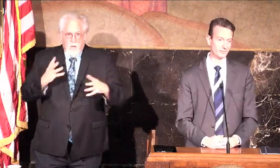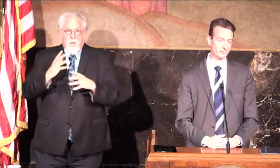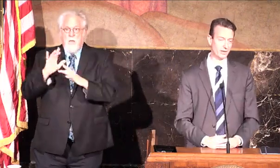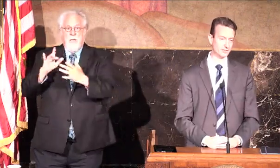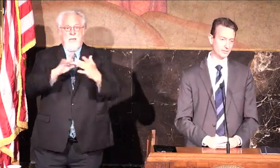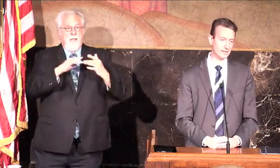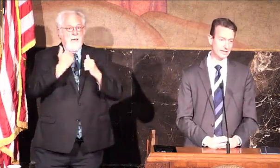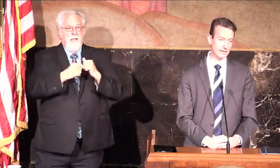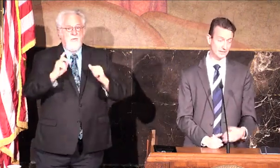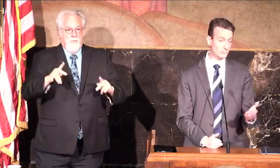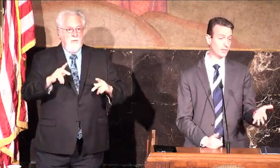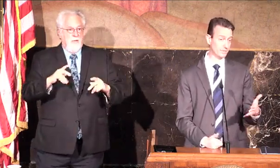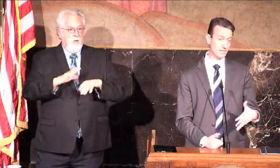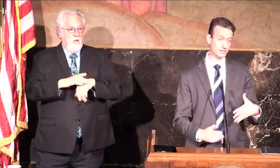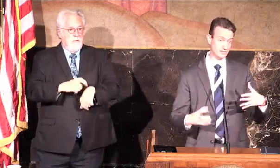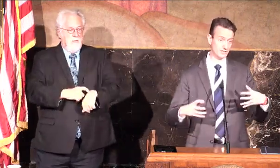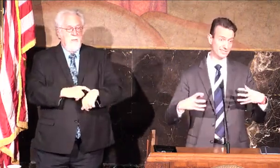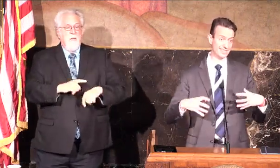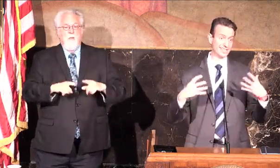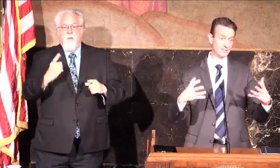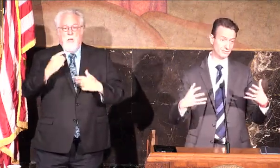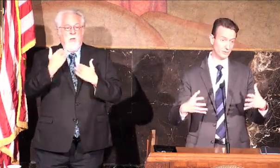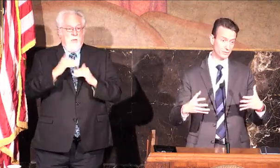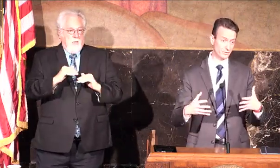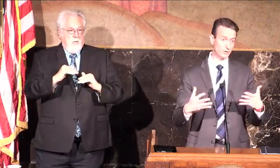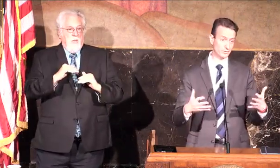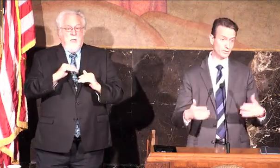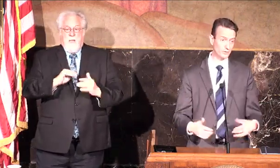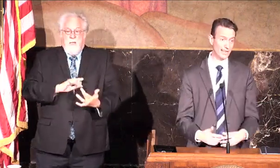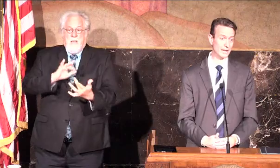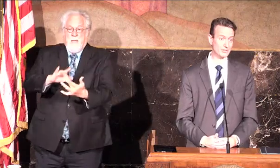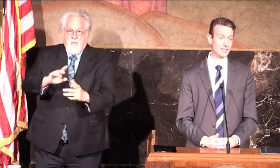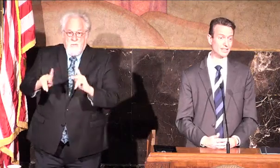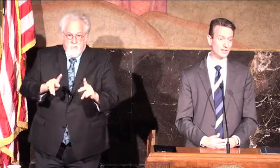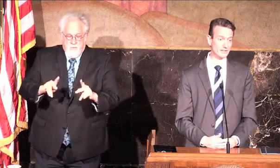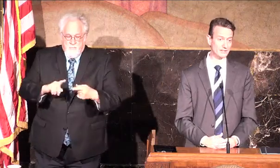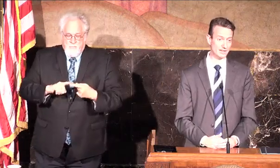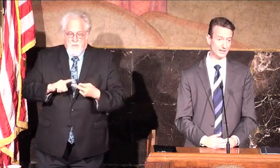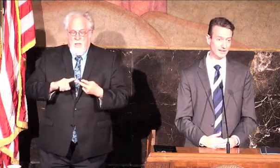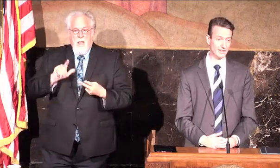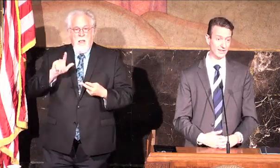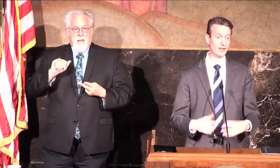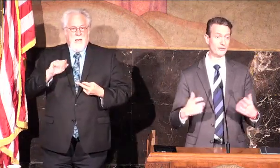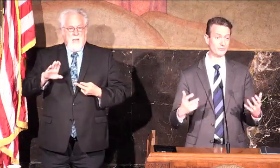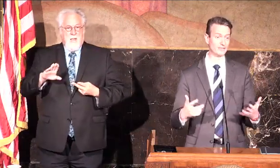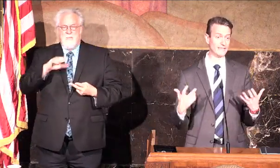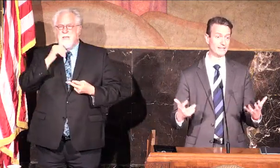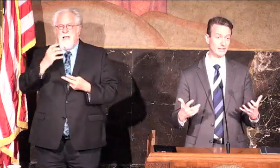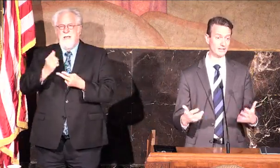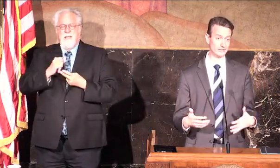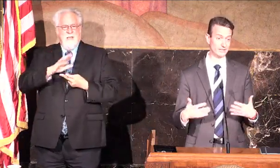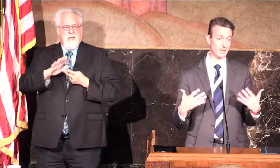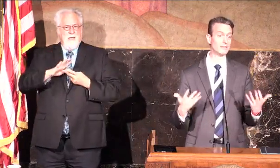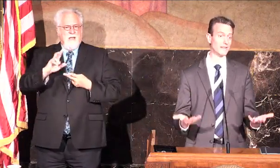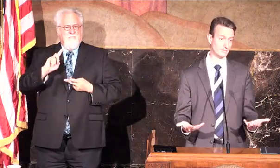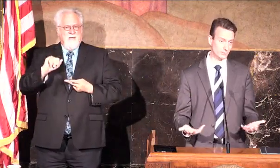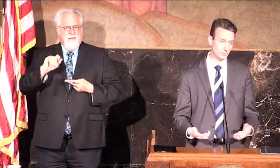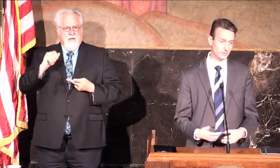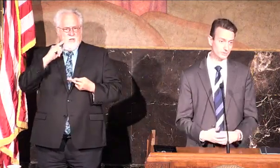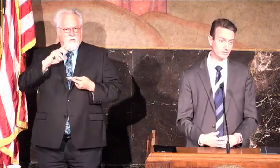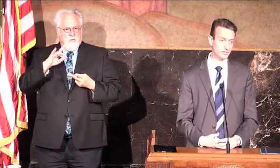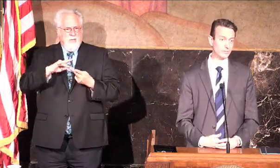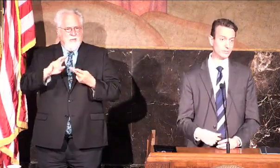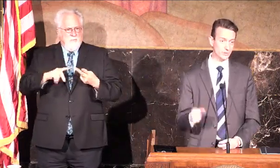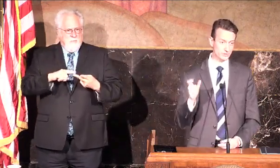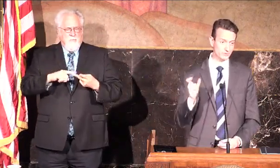in a timely fashion. So that's one limitation, is just getting to folks. We also know labs aren't giving us enough data to contact people.